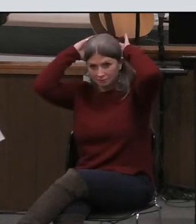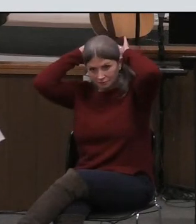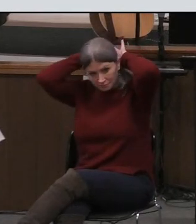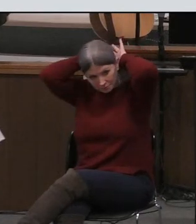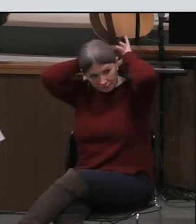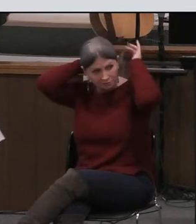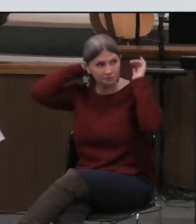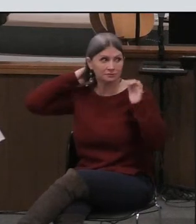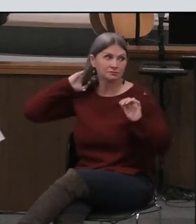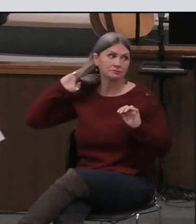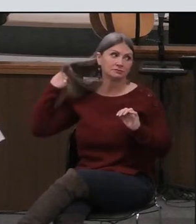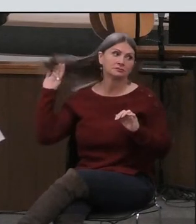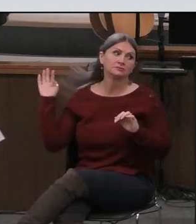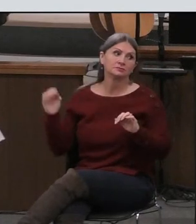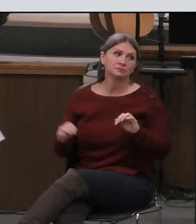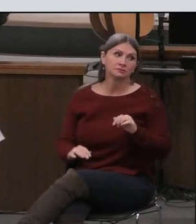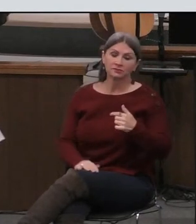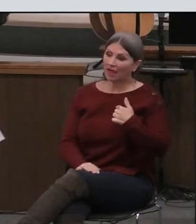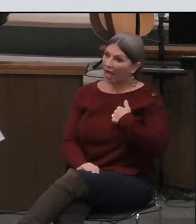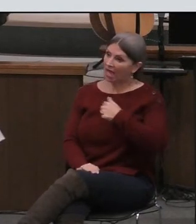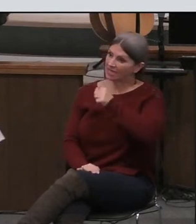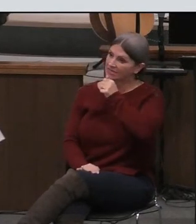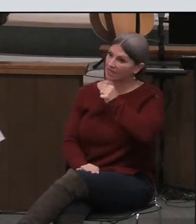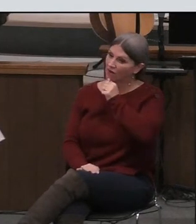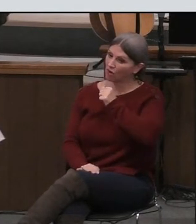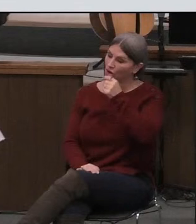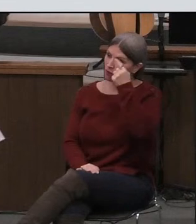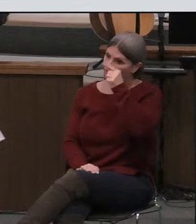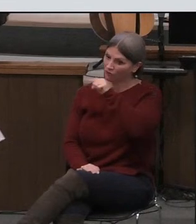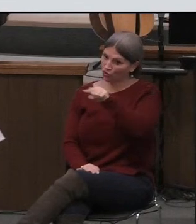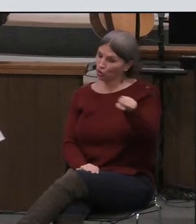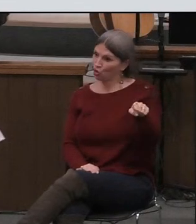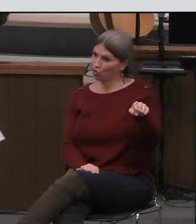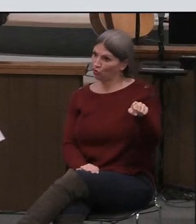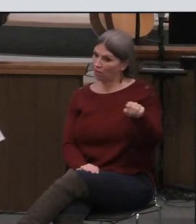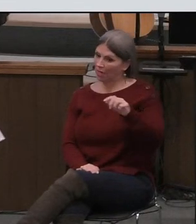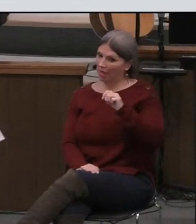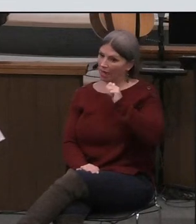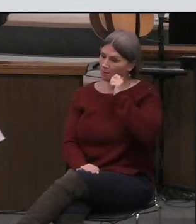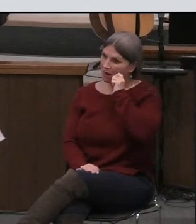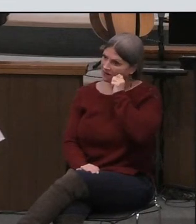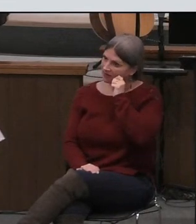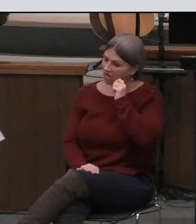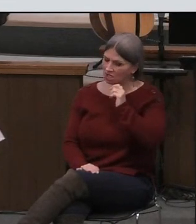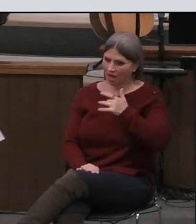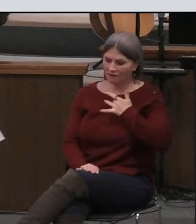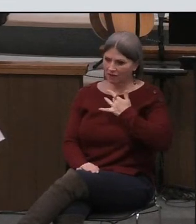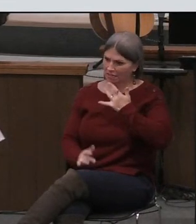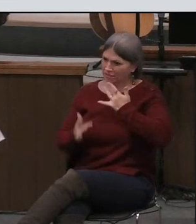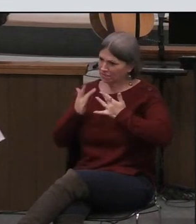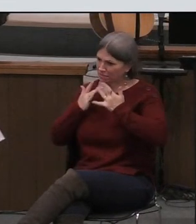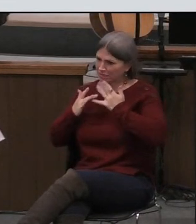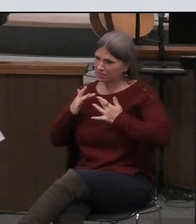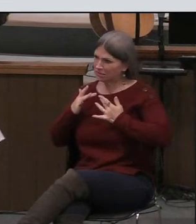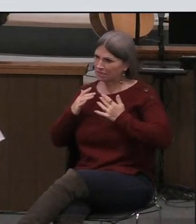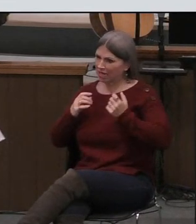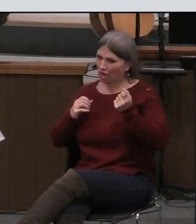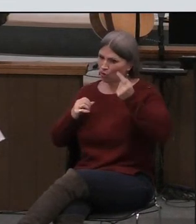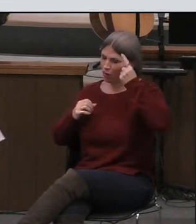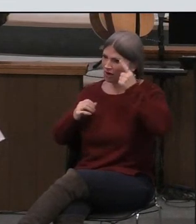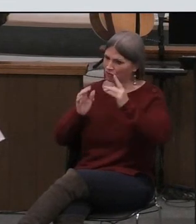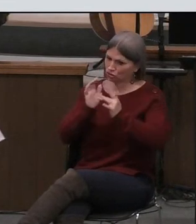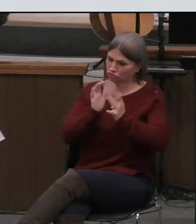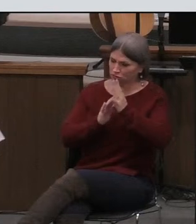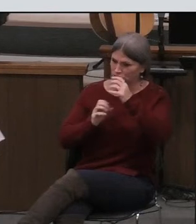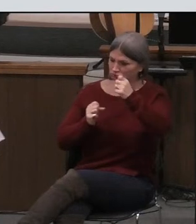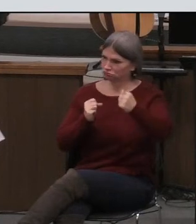I rejoice in my sufferings for your sake. And in my flesh, I am filling what is lacking in Christ's afflictions for